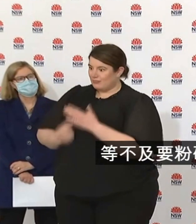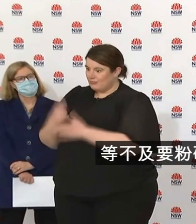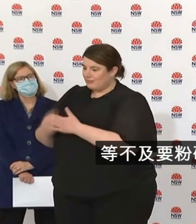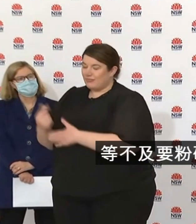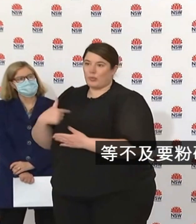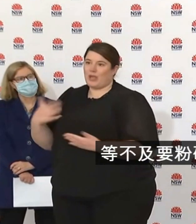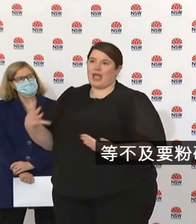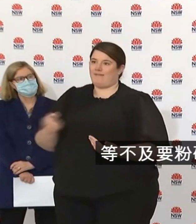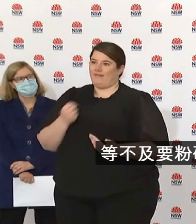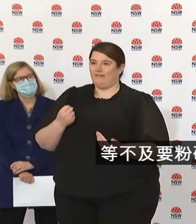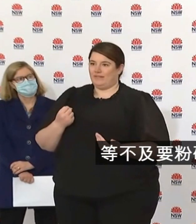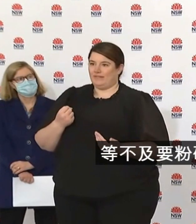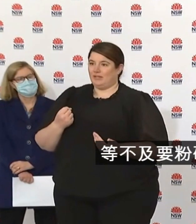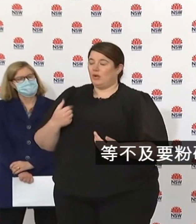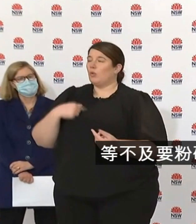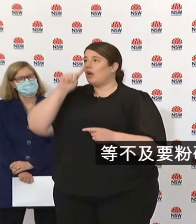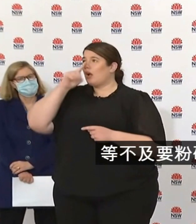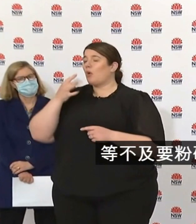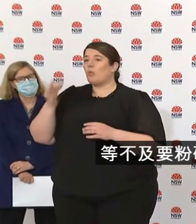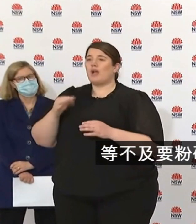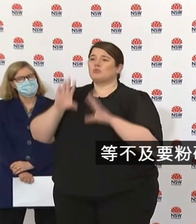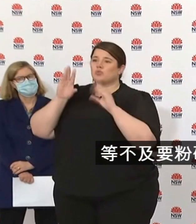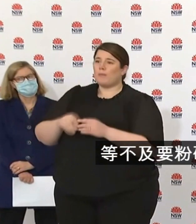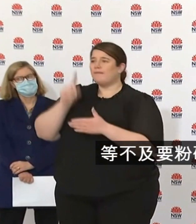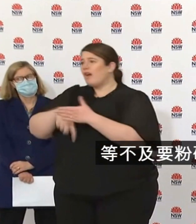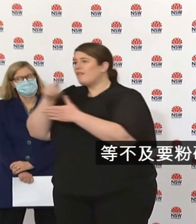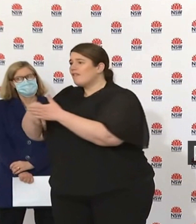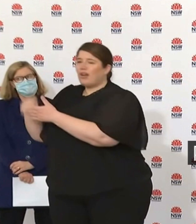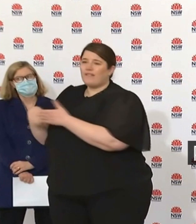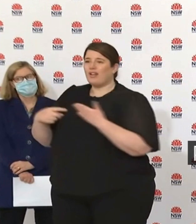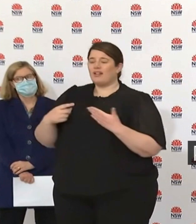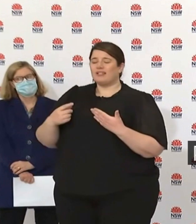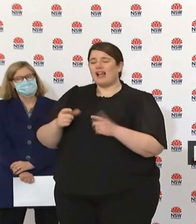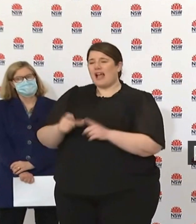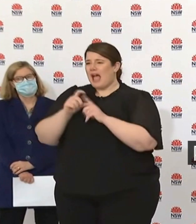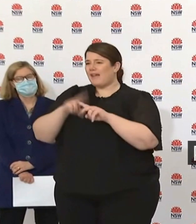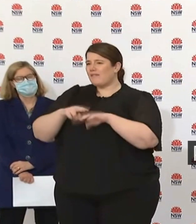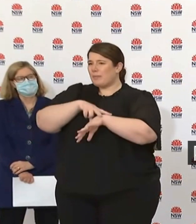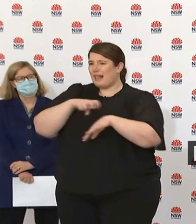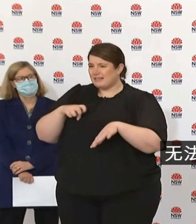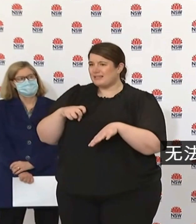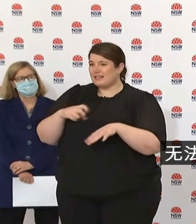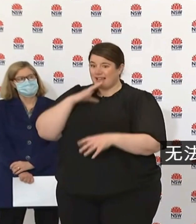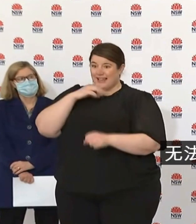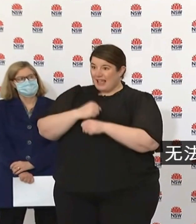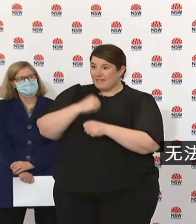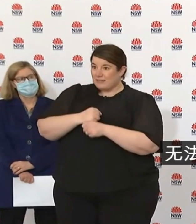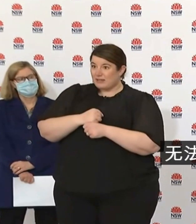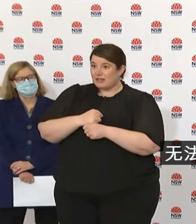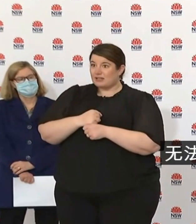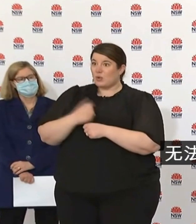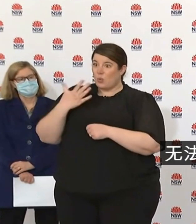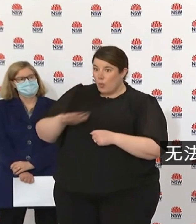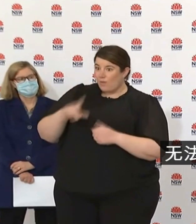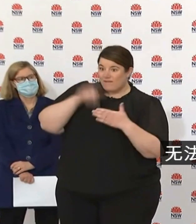that we cannot wait to shred. These powers, these health orders, these restrictions are something that the government cannot get rid of quick